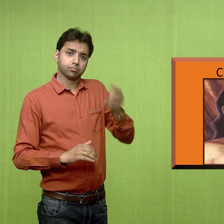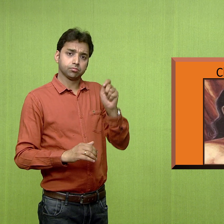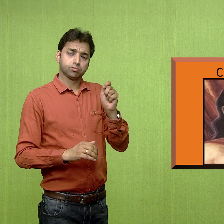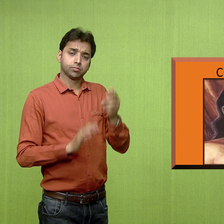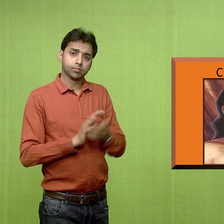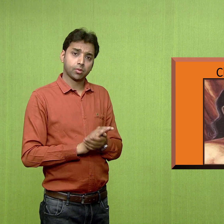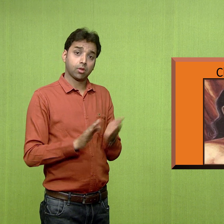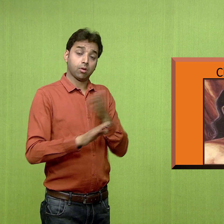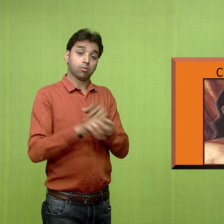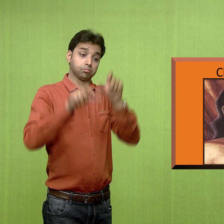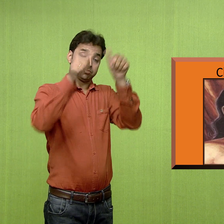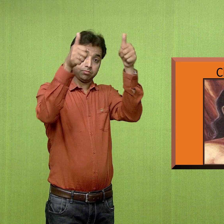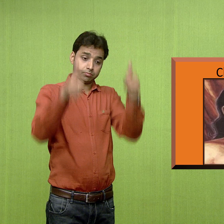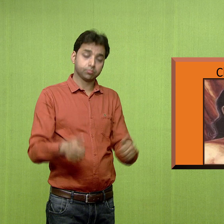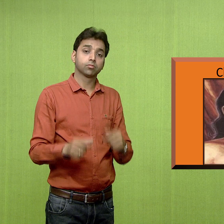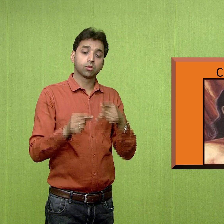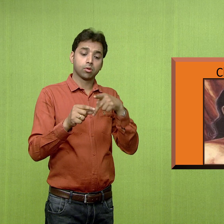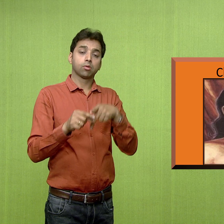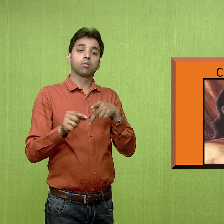on state policy.